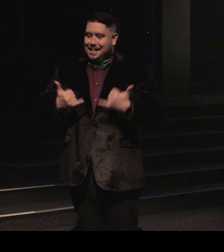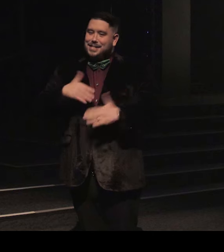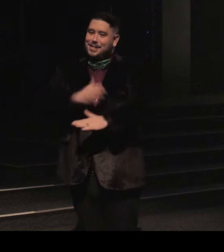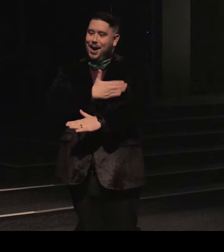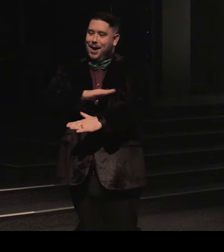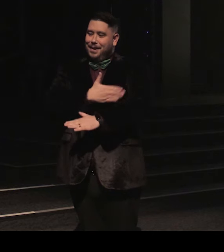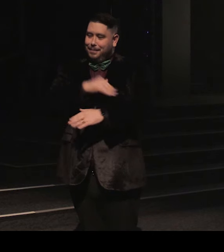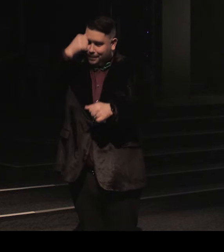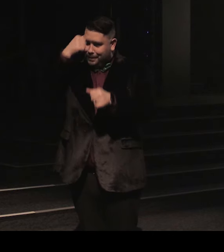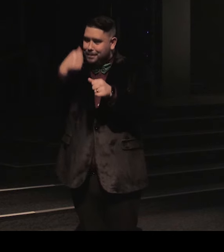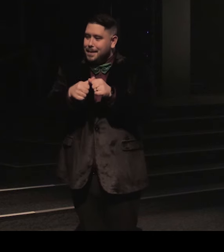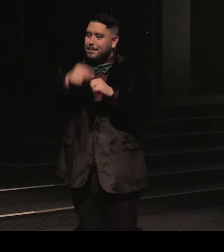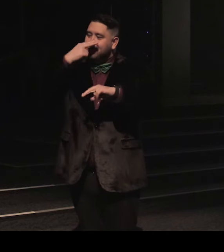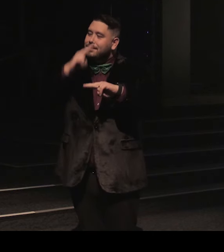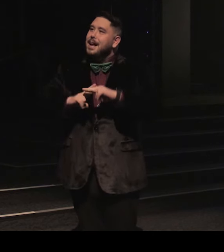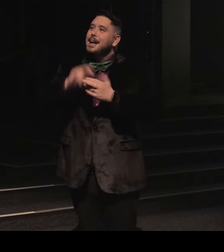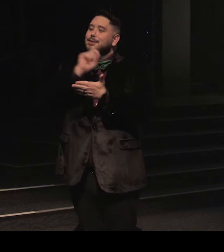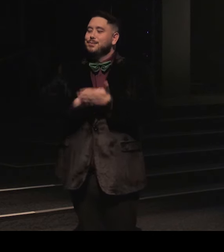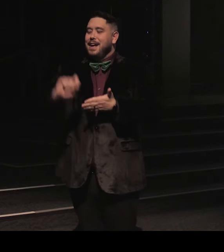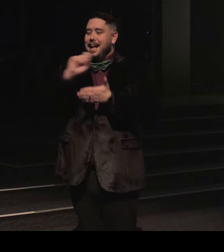about that. It's a song called Angel Boy.